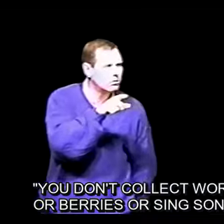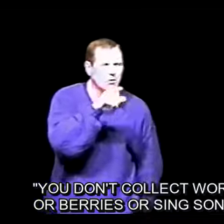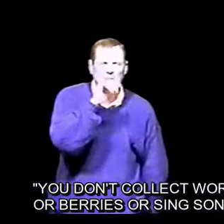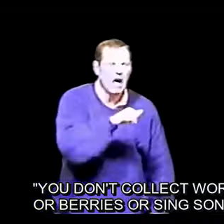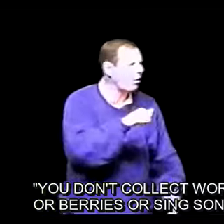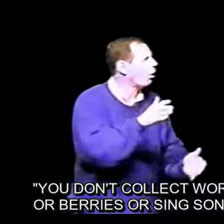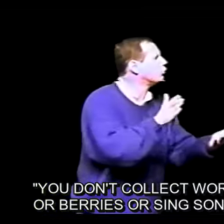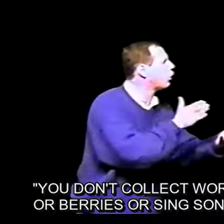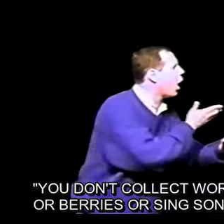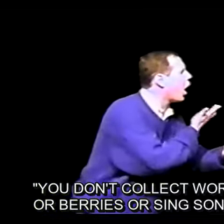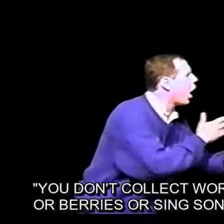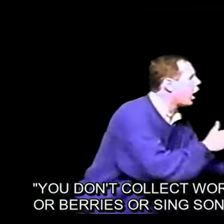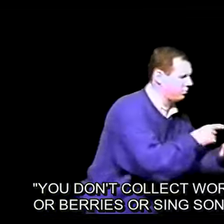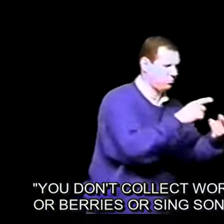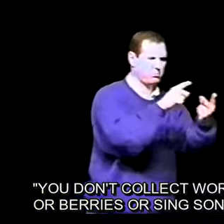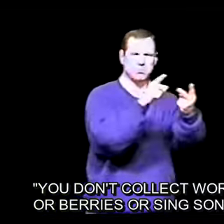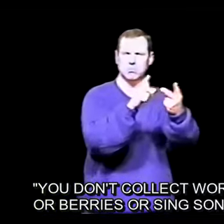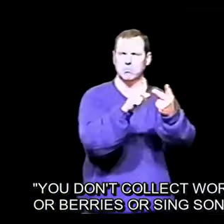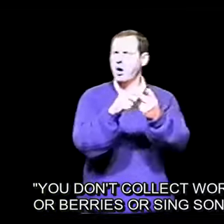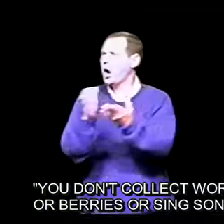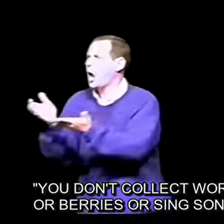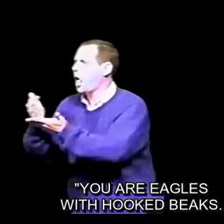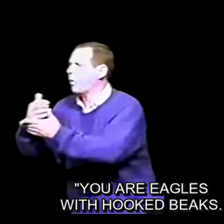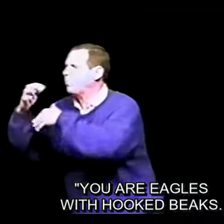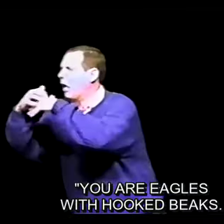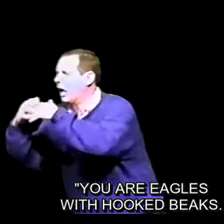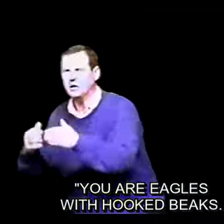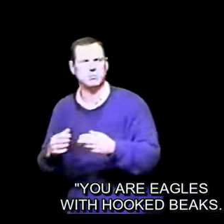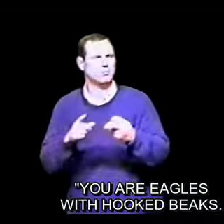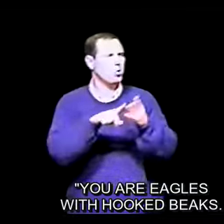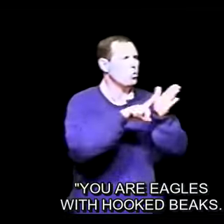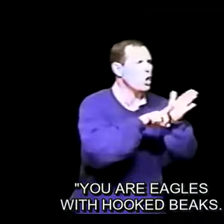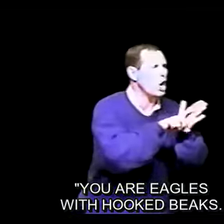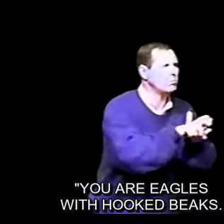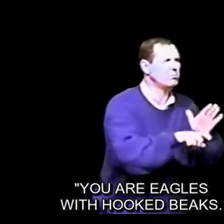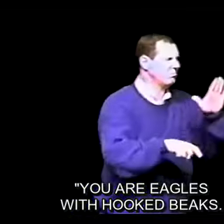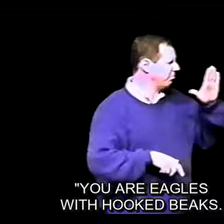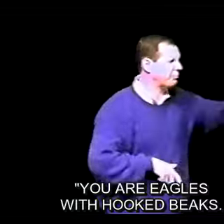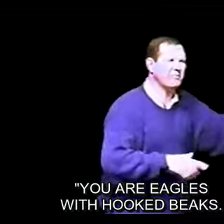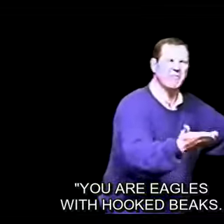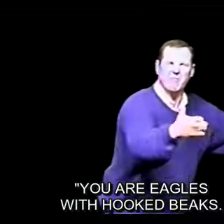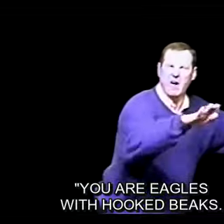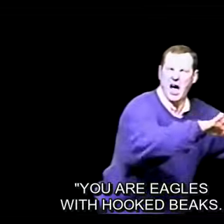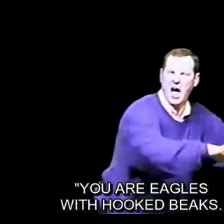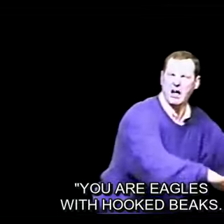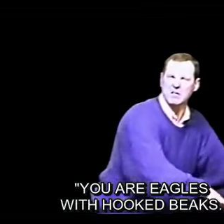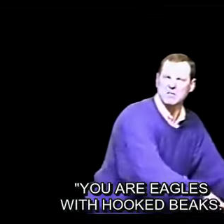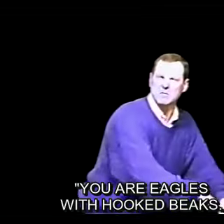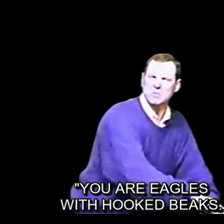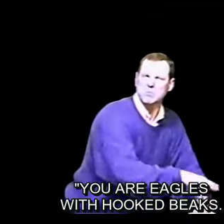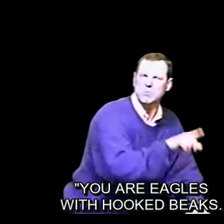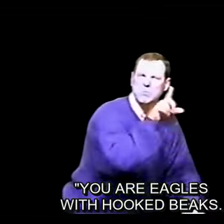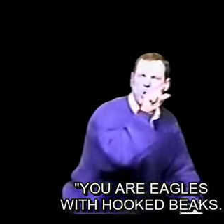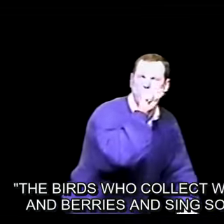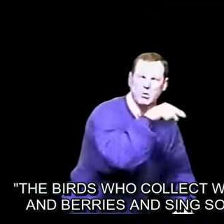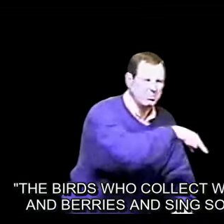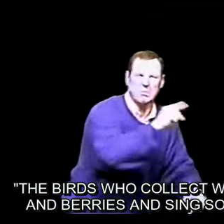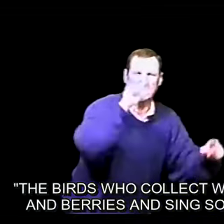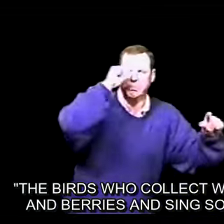or sing songs. You are eagles with hooked beaks. The birds who